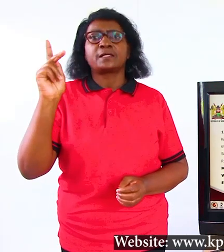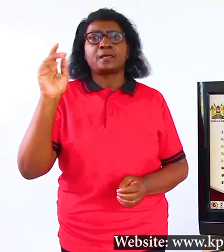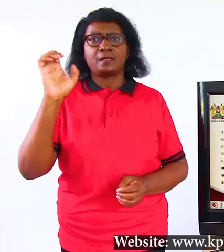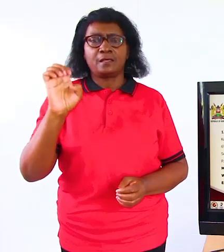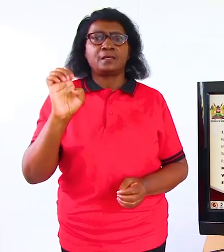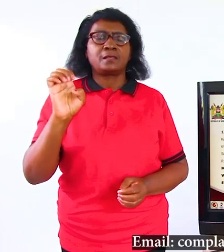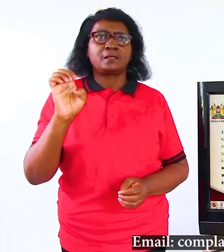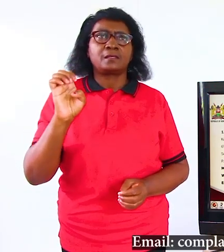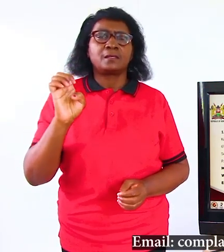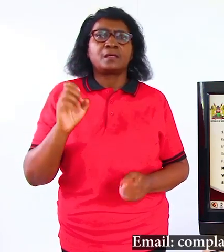www.kpc.co.ke. Email